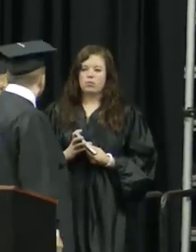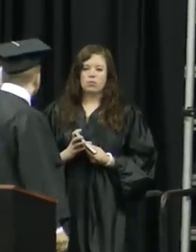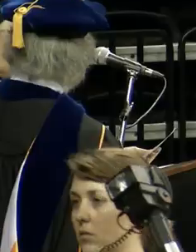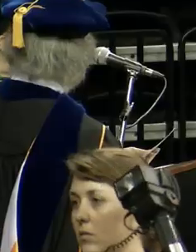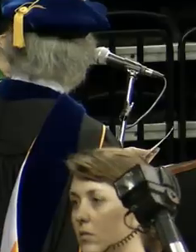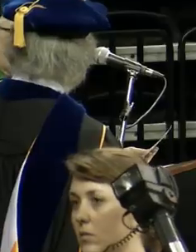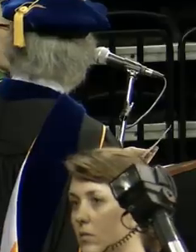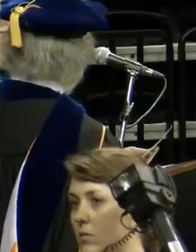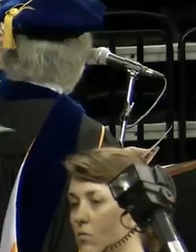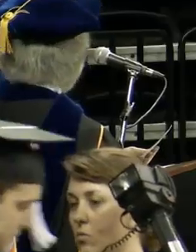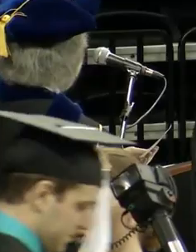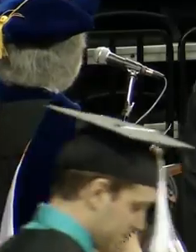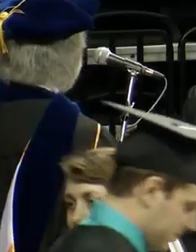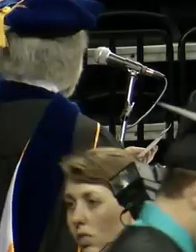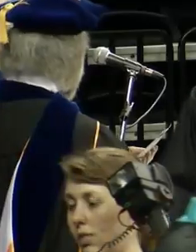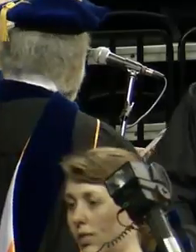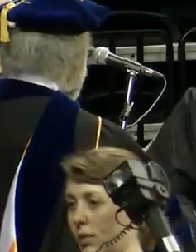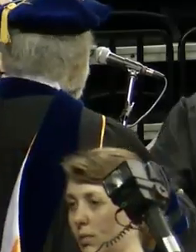Joseph Zabrowski.